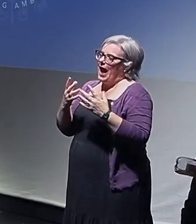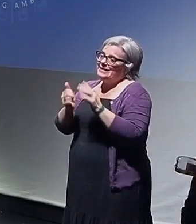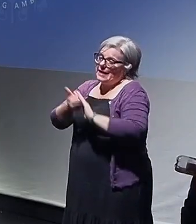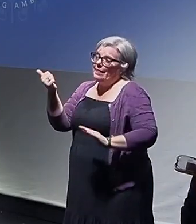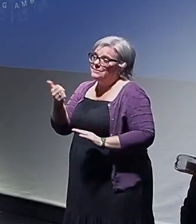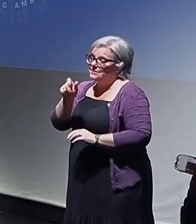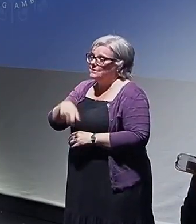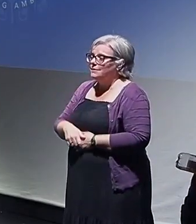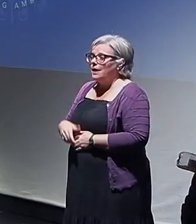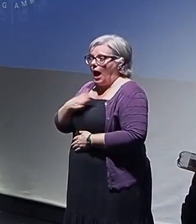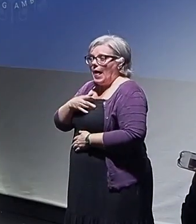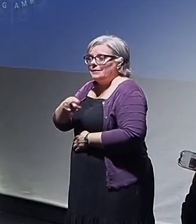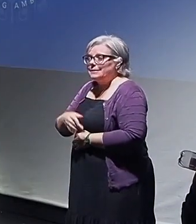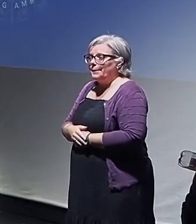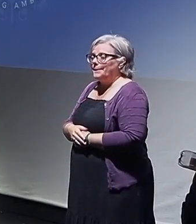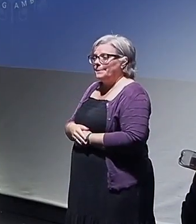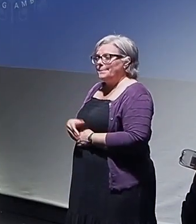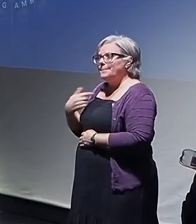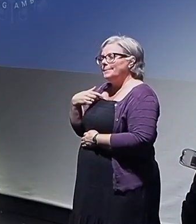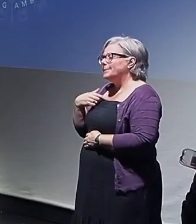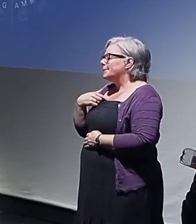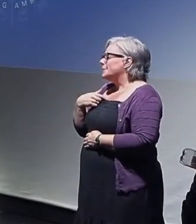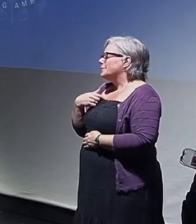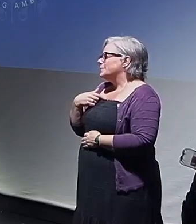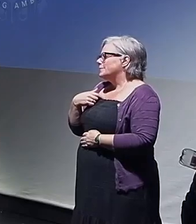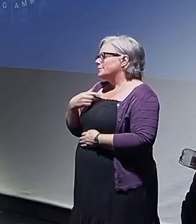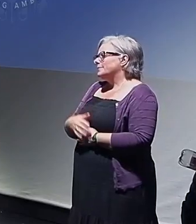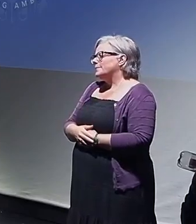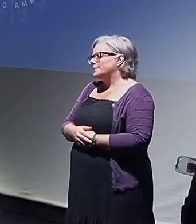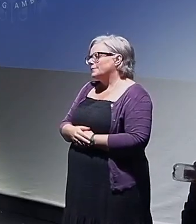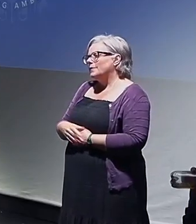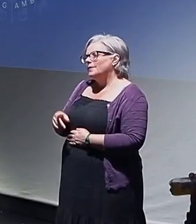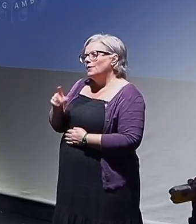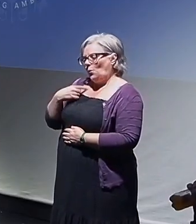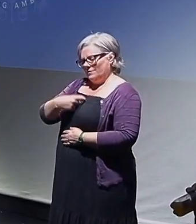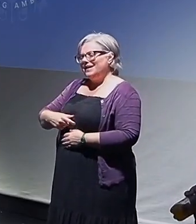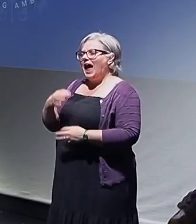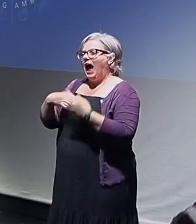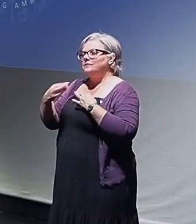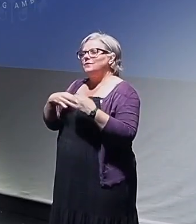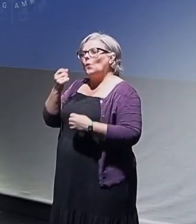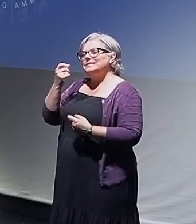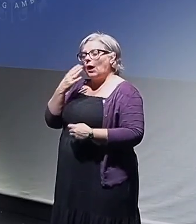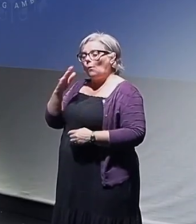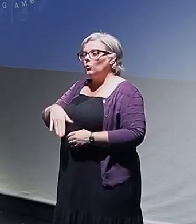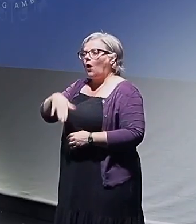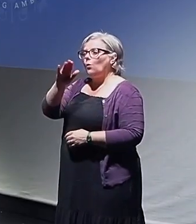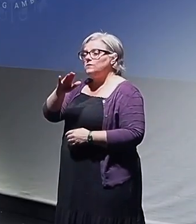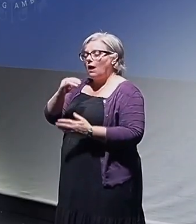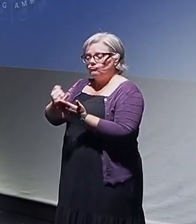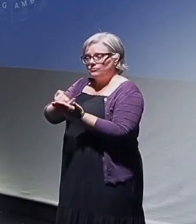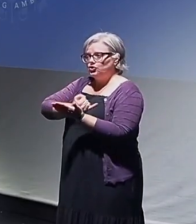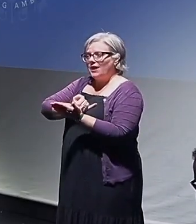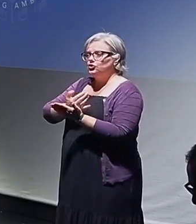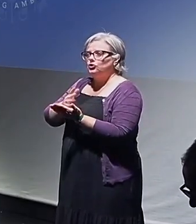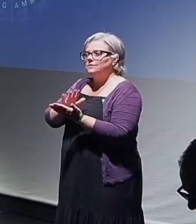didn't. I liked him. I understood it. That's the thing as well, is that you understand as an actor as you get older, is that rejection,